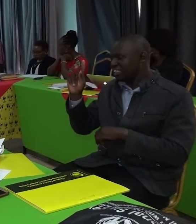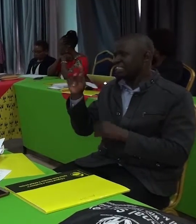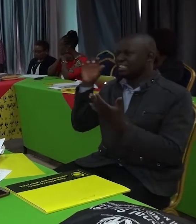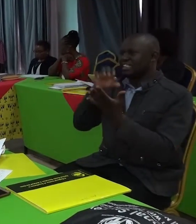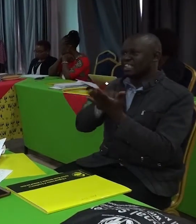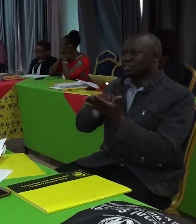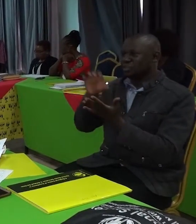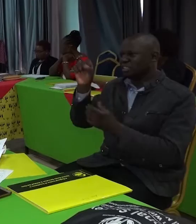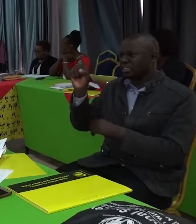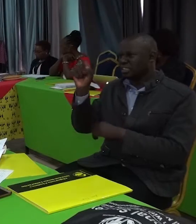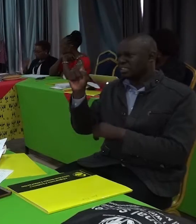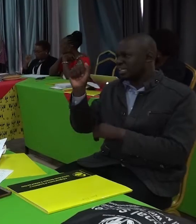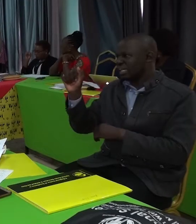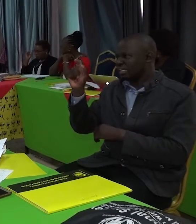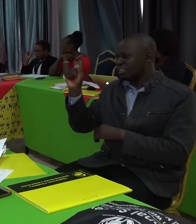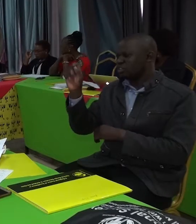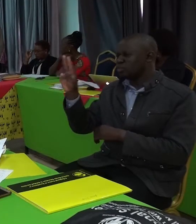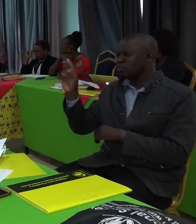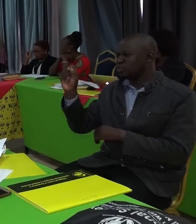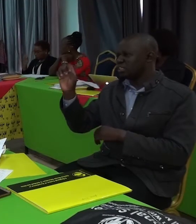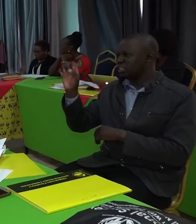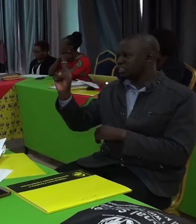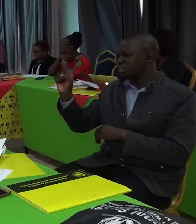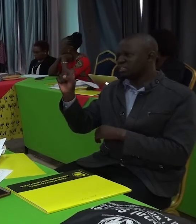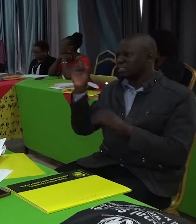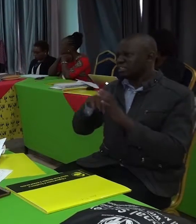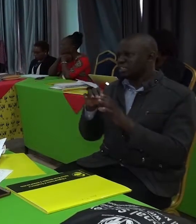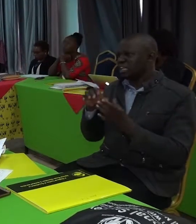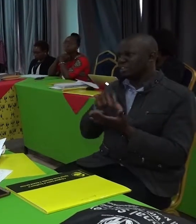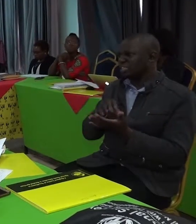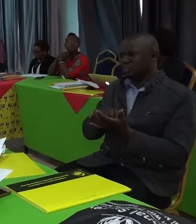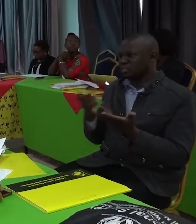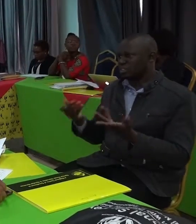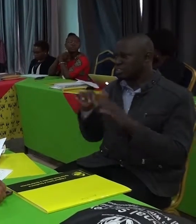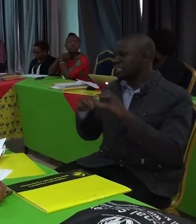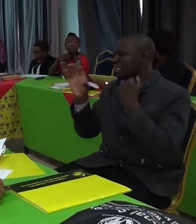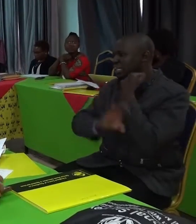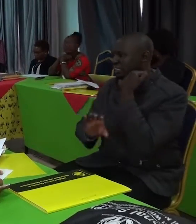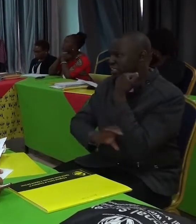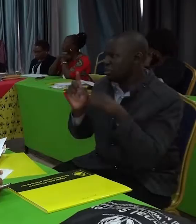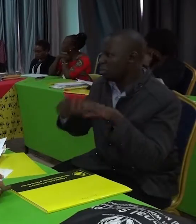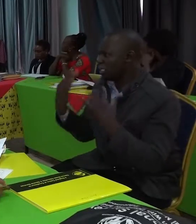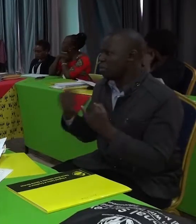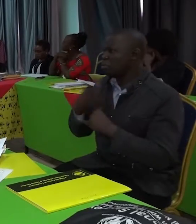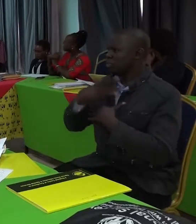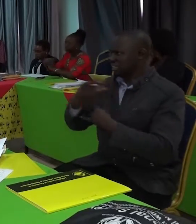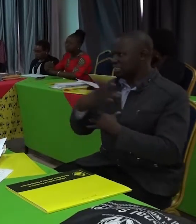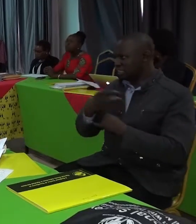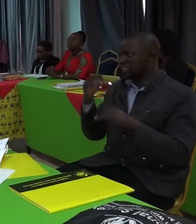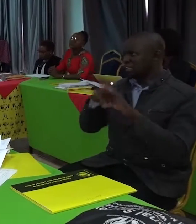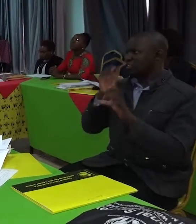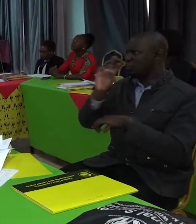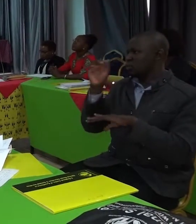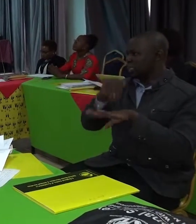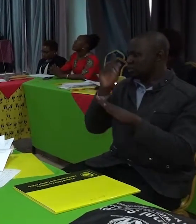country that have touched on inclusive education. But I was interested to look at